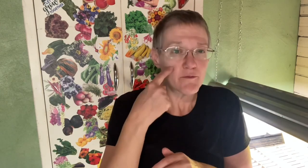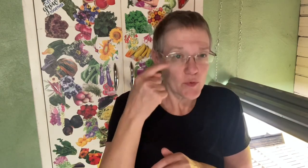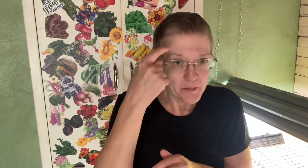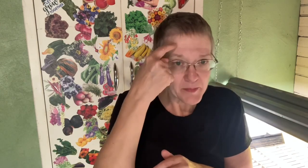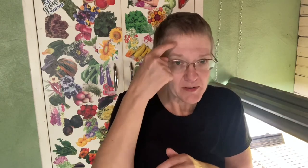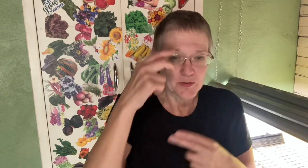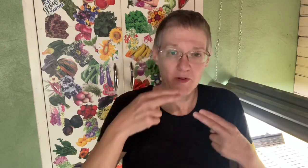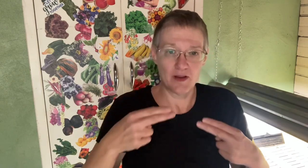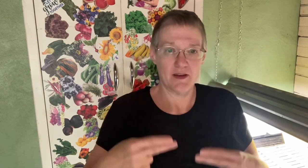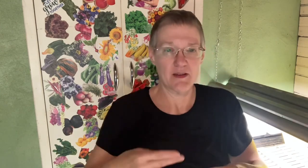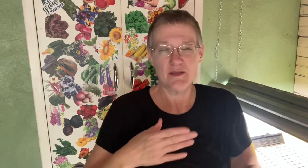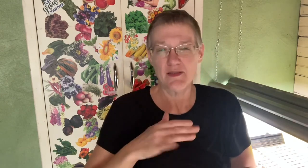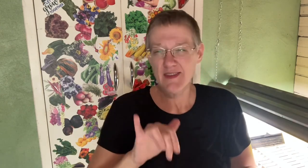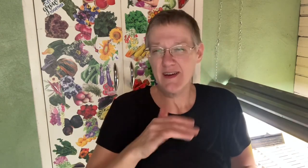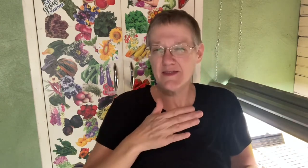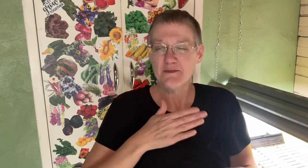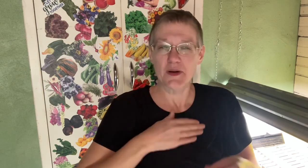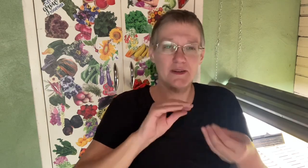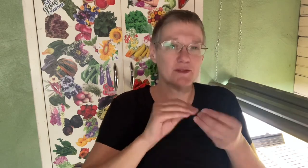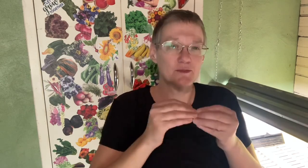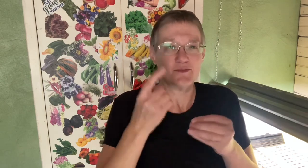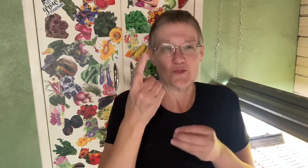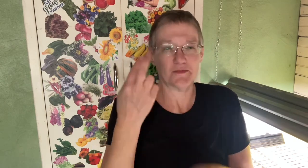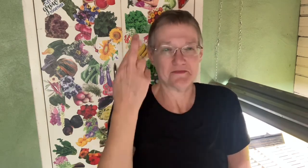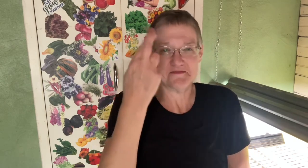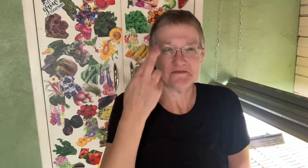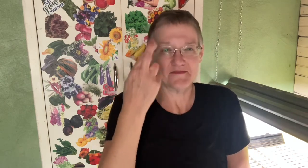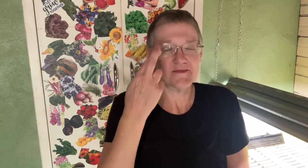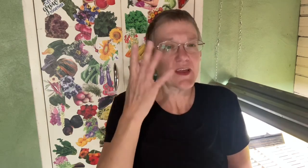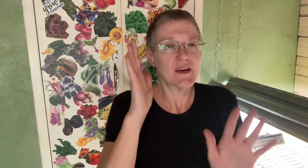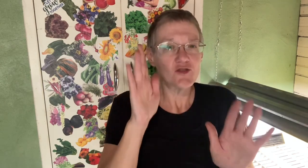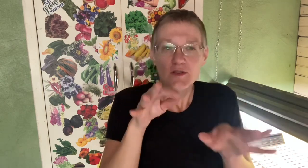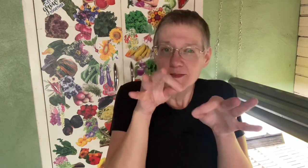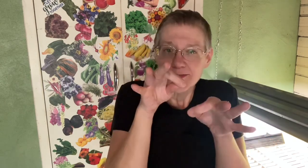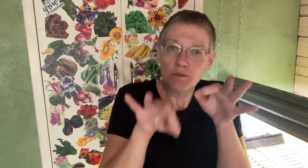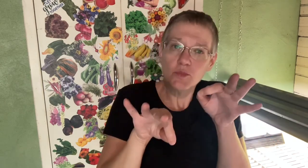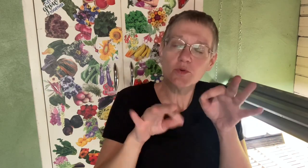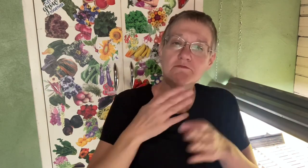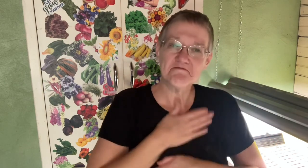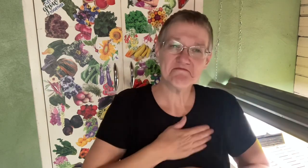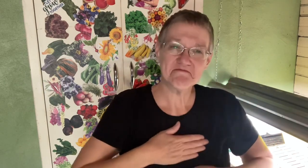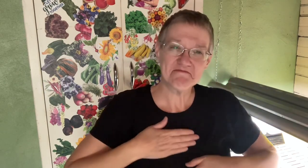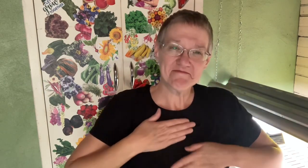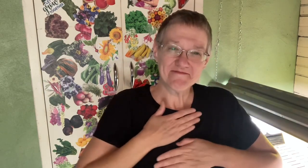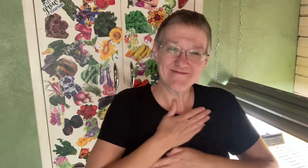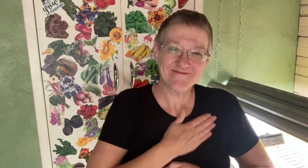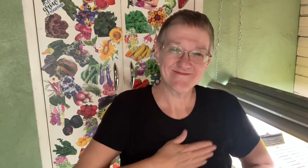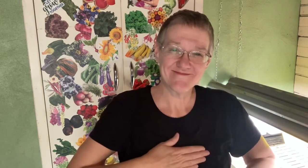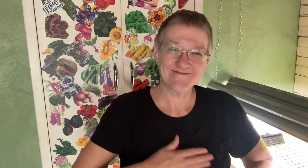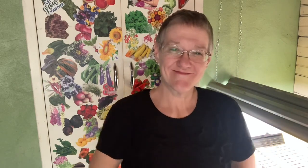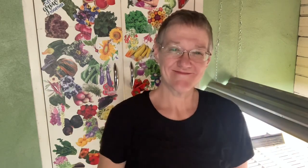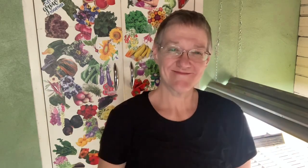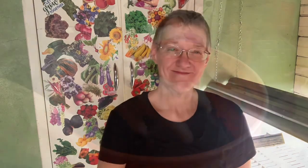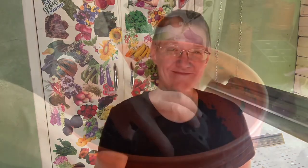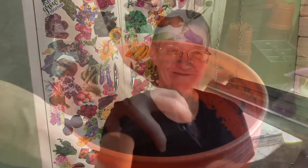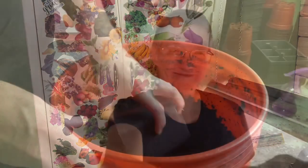Research does show gardening is good for your mental health. That's my number one reason, simply because I enjoy